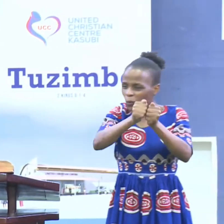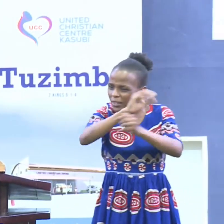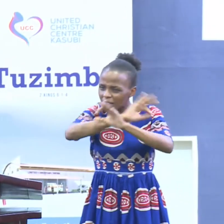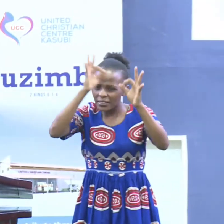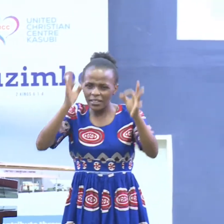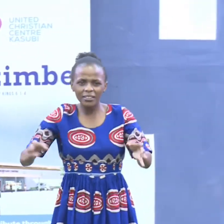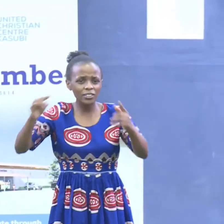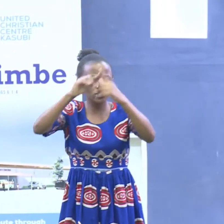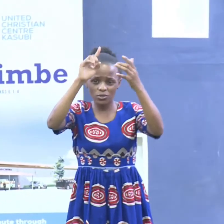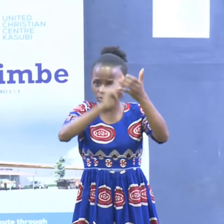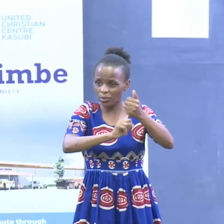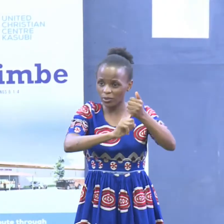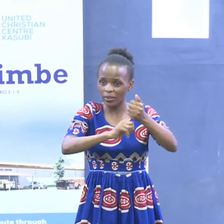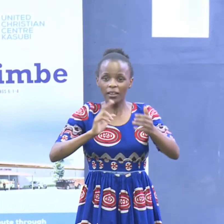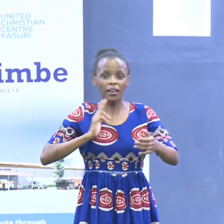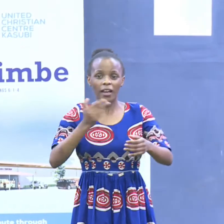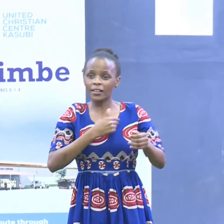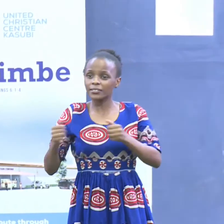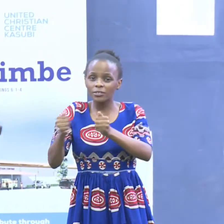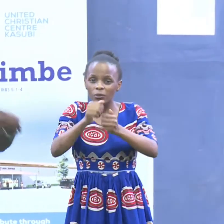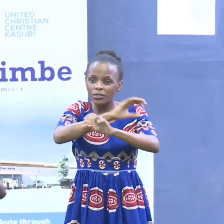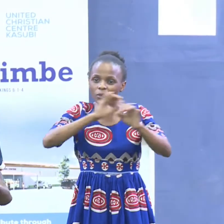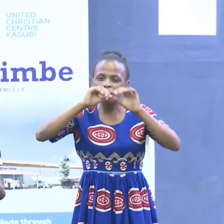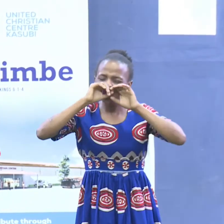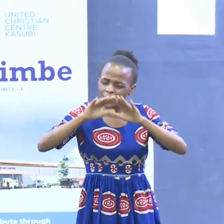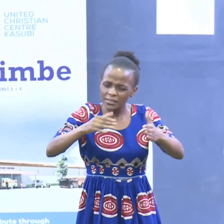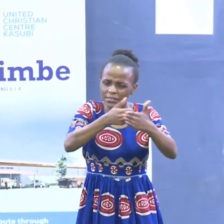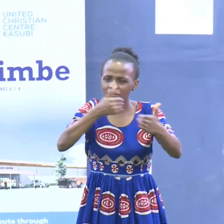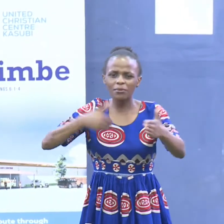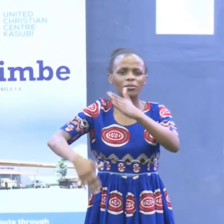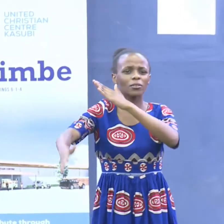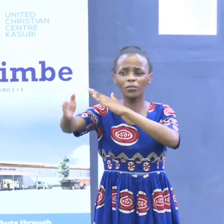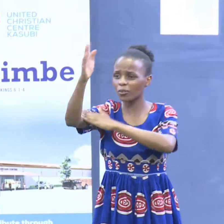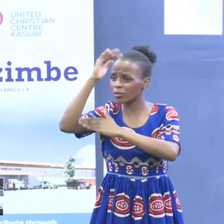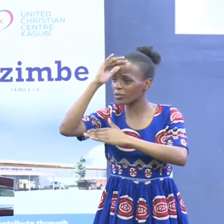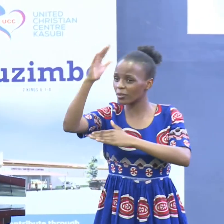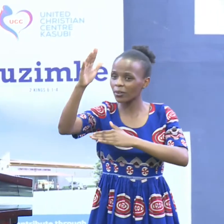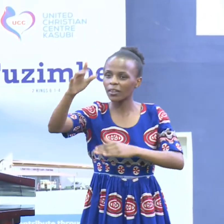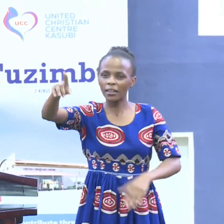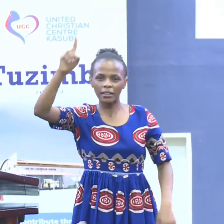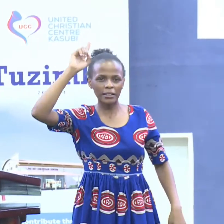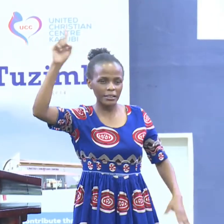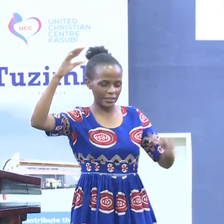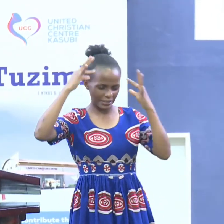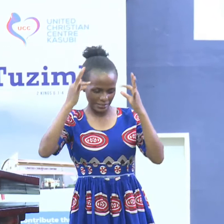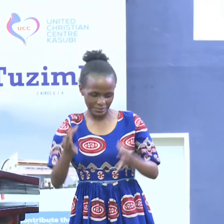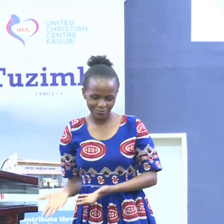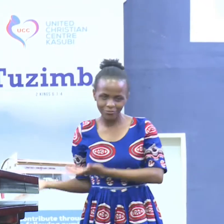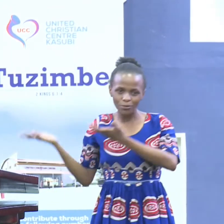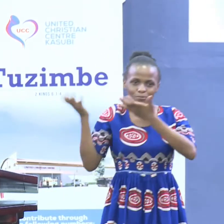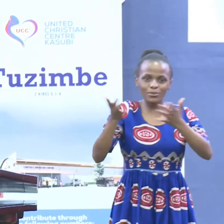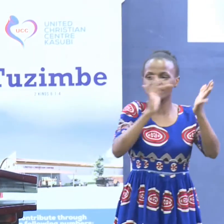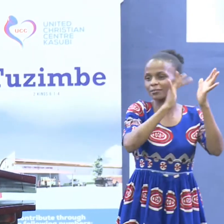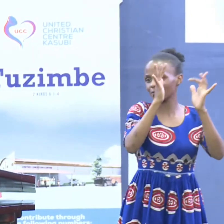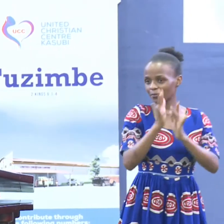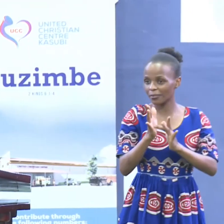As who didn't owe to get anything. As who were not blessed before the Father. He decided to